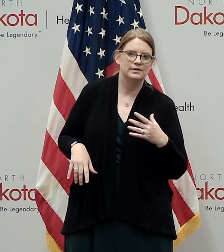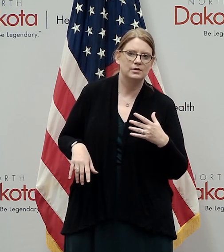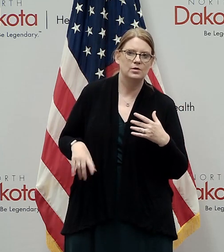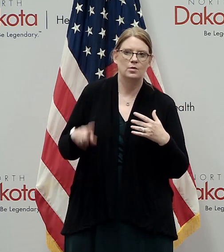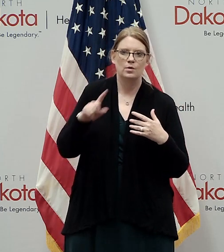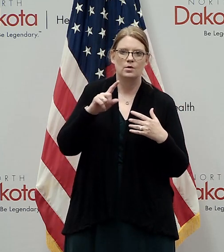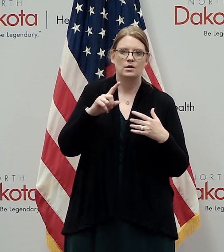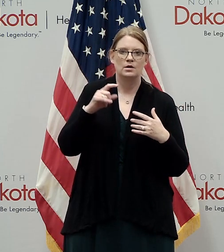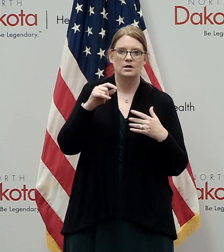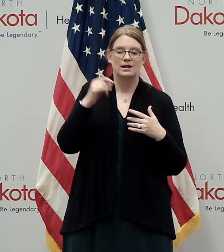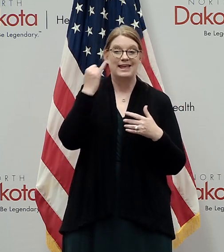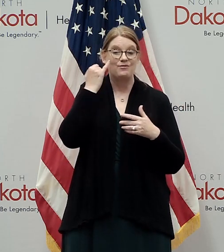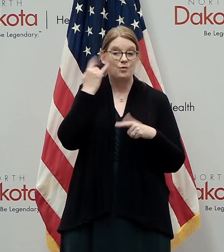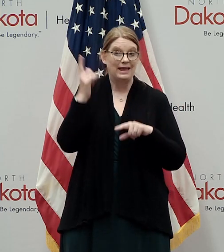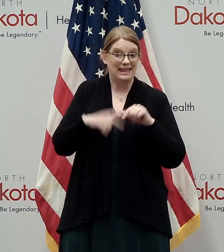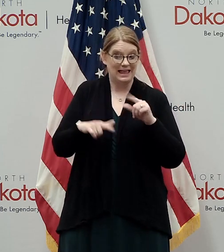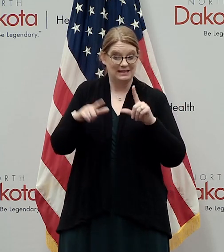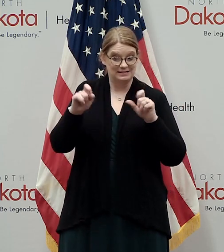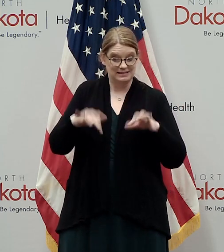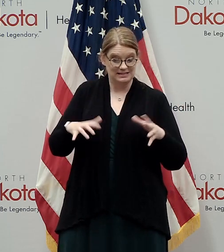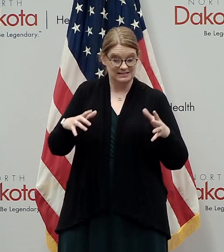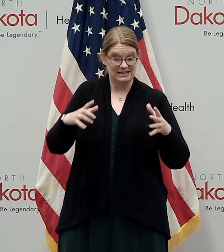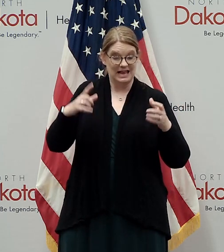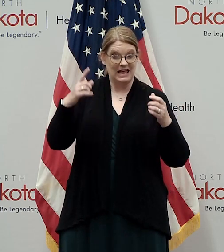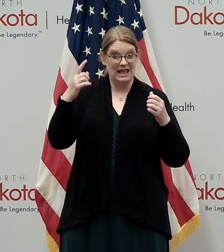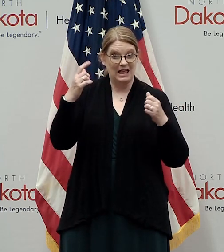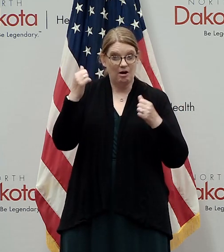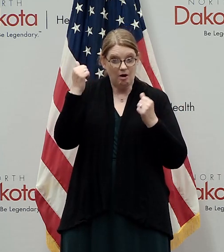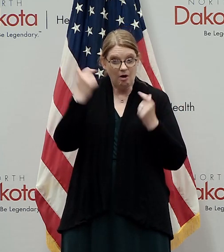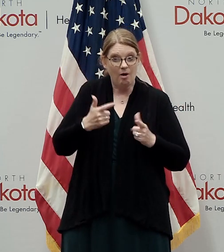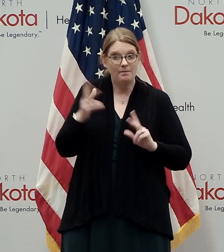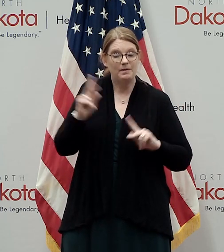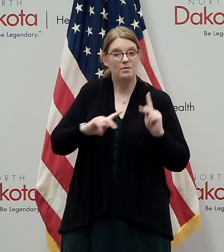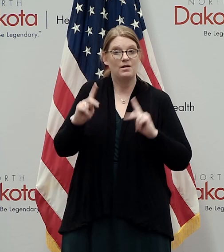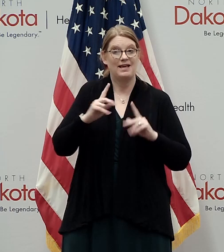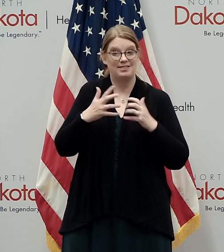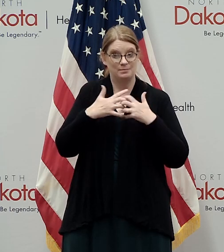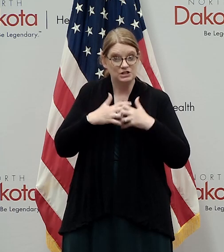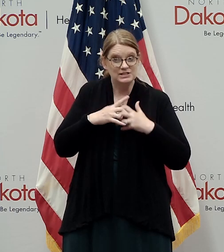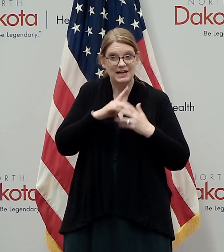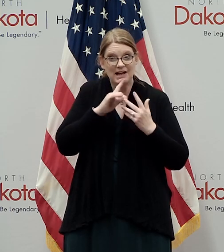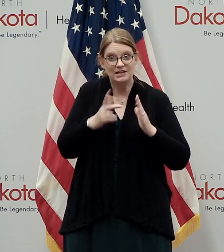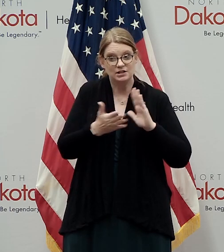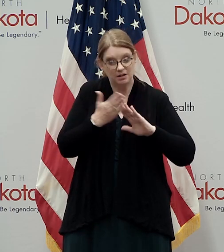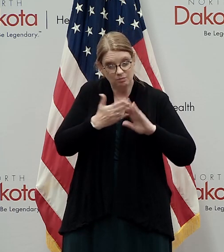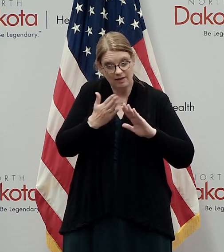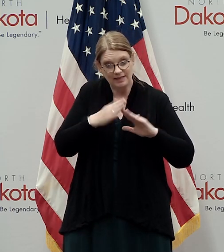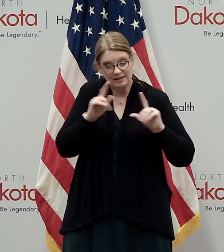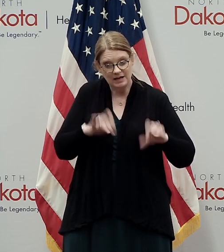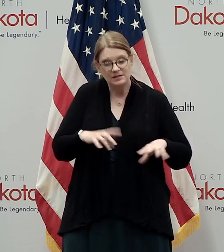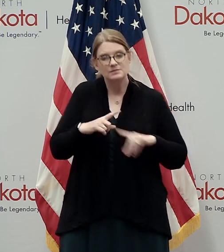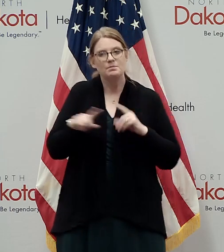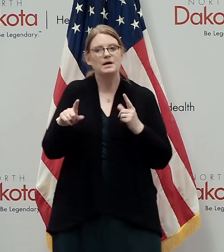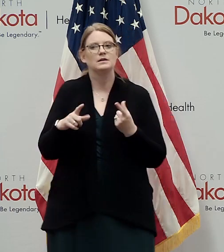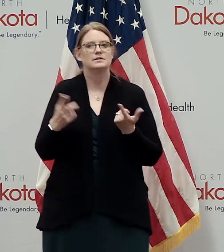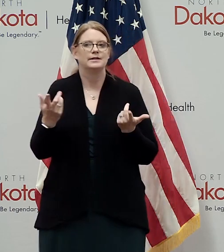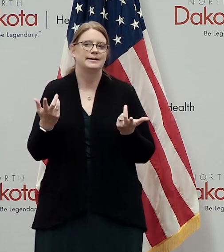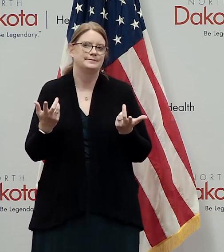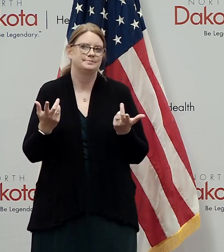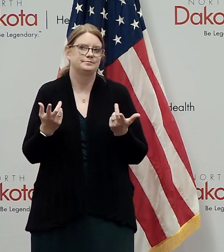if we don't have all of the testing equipment, the machines to actually run it. So again, there's things that are